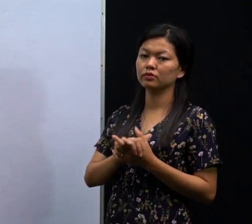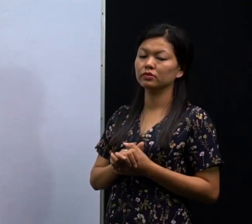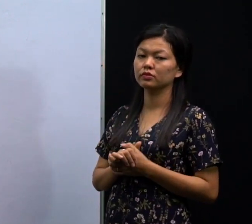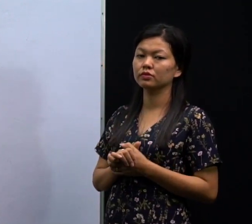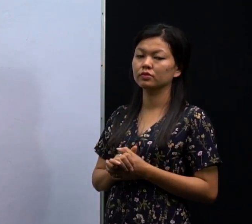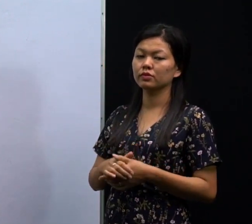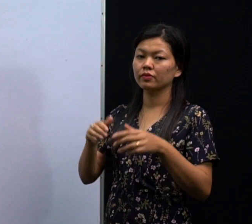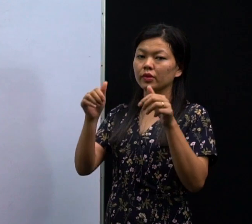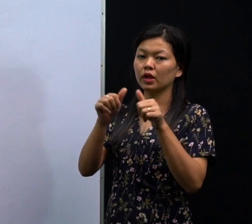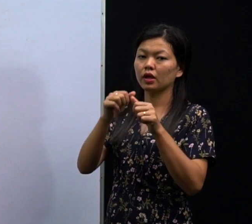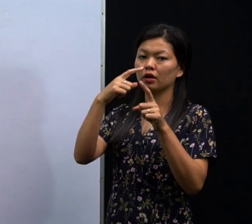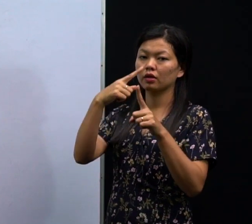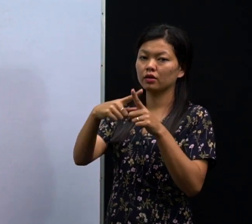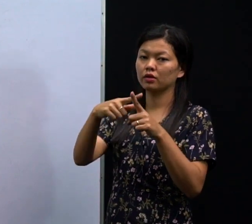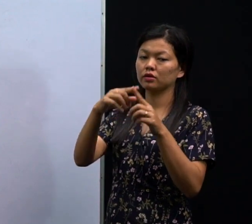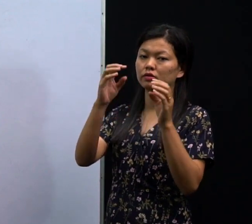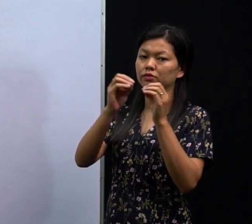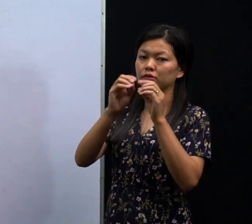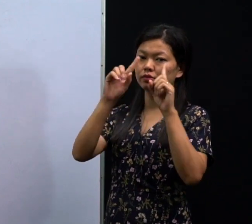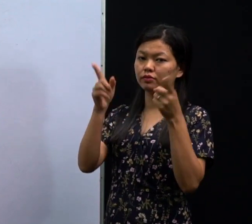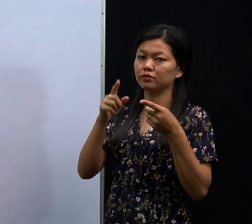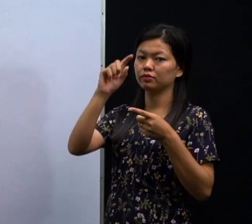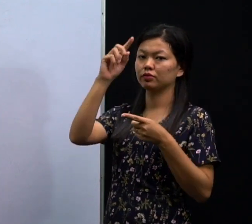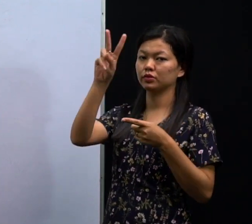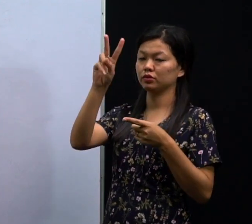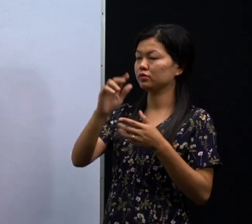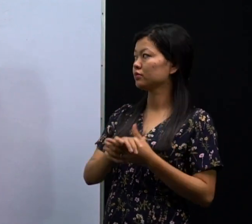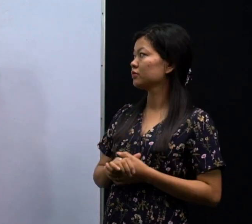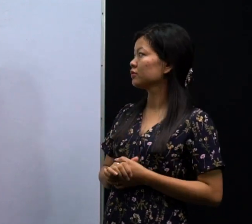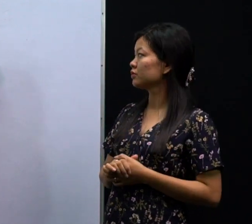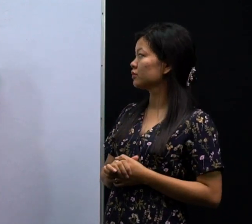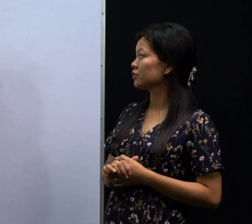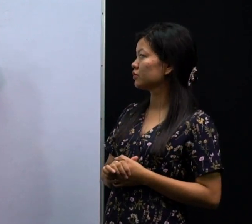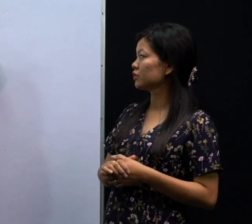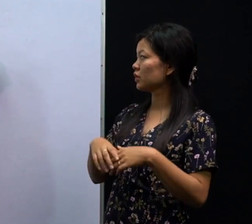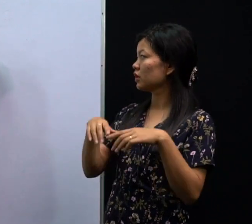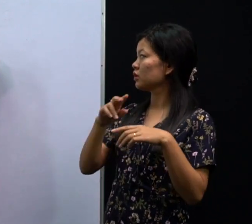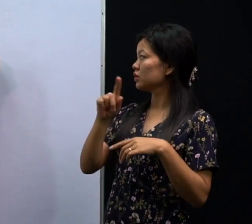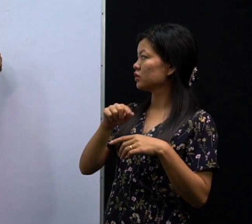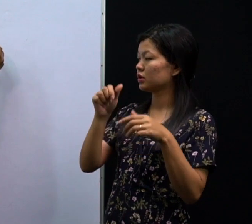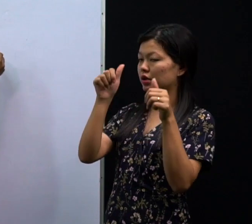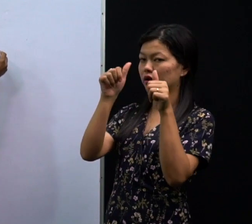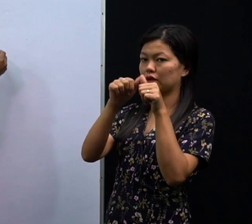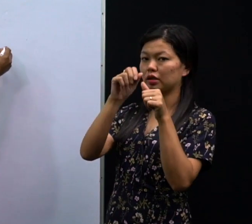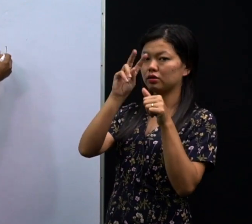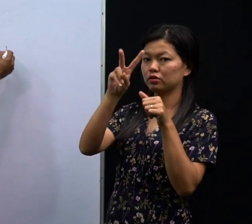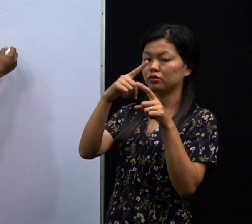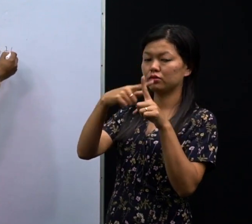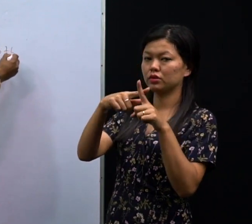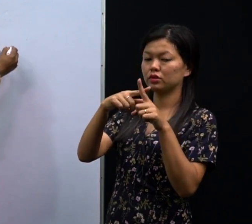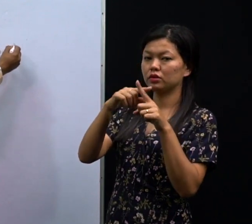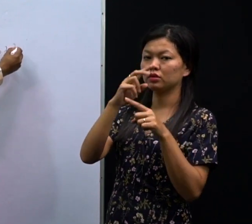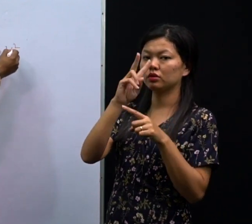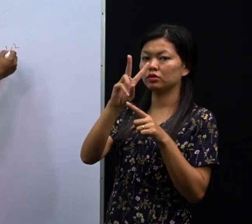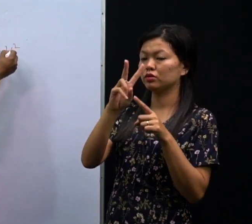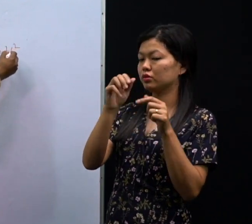know a plus b whole square formula. What is the formula? A square plus 2ab plus